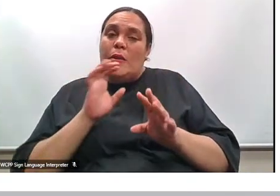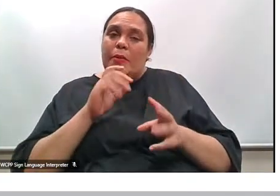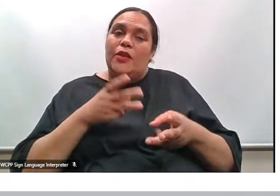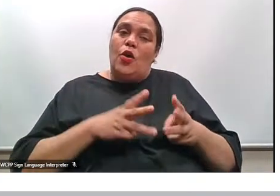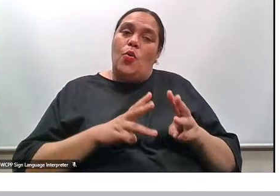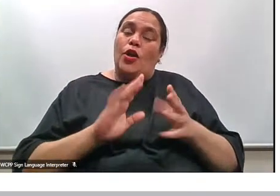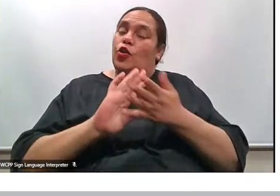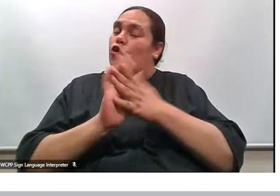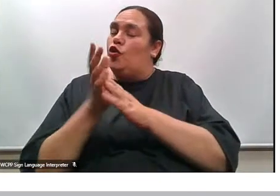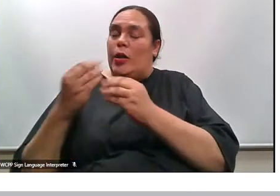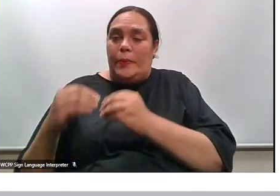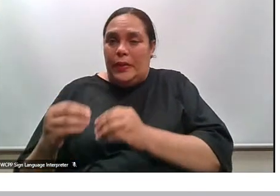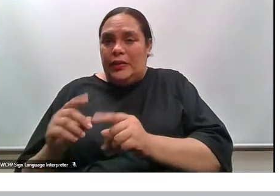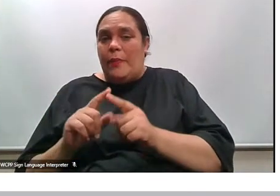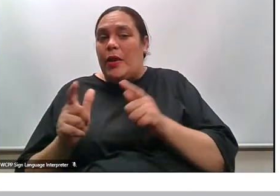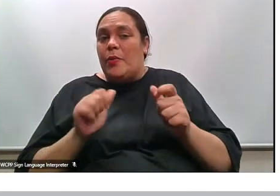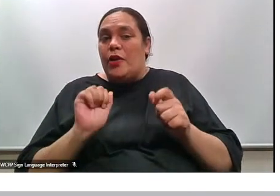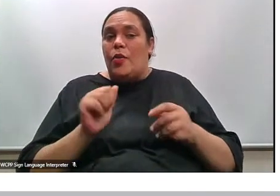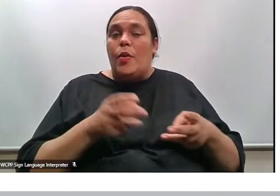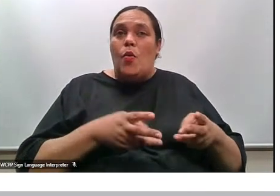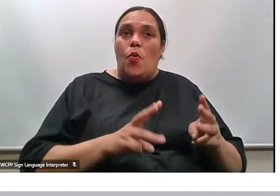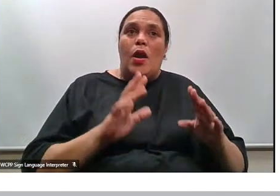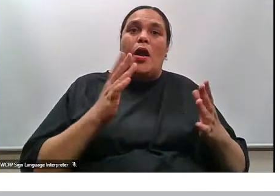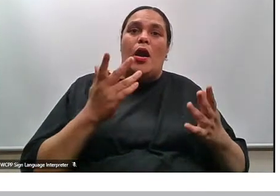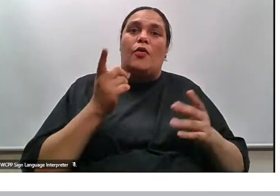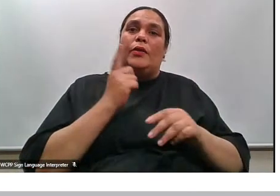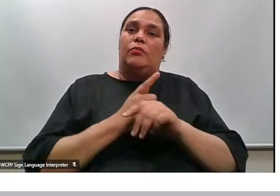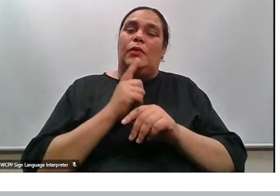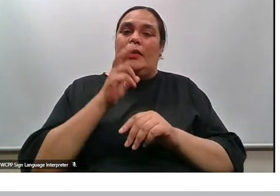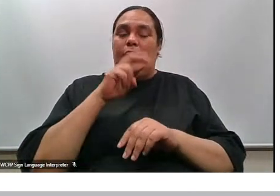destroys business. We manage them in a manner that